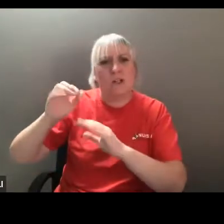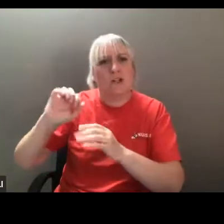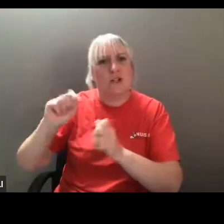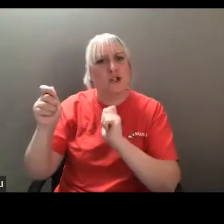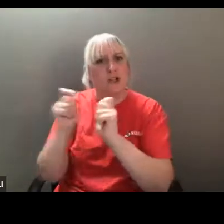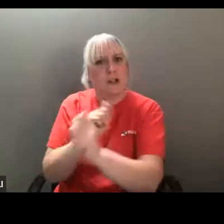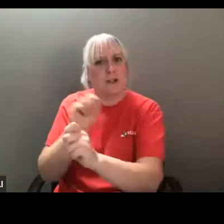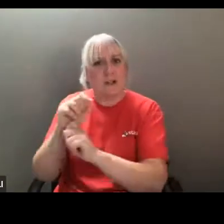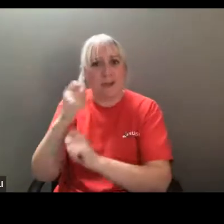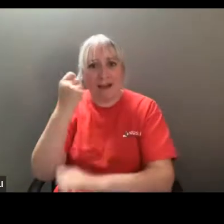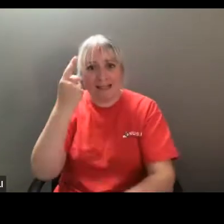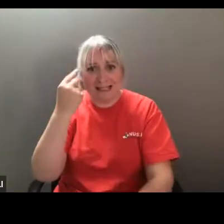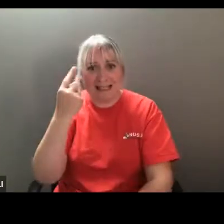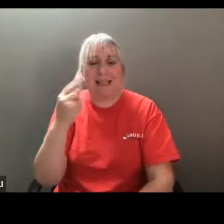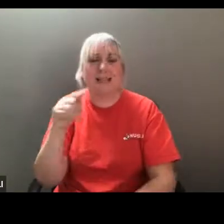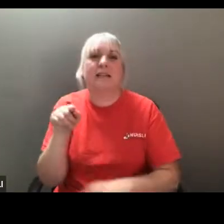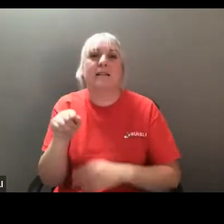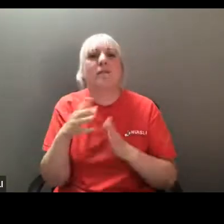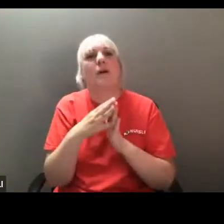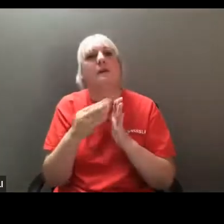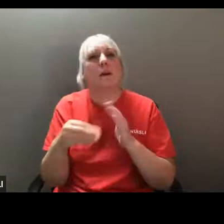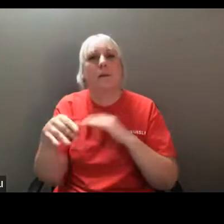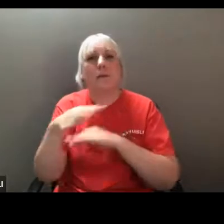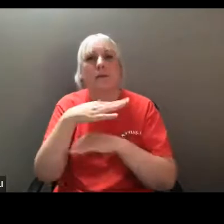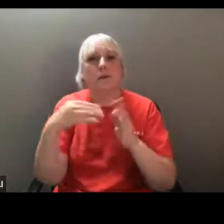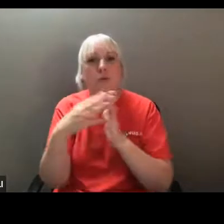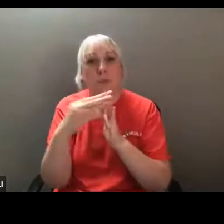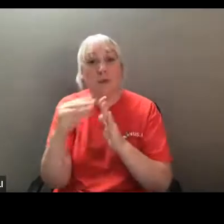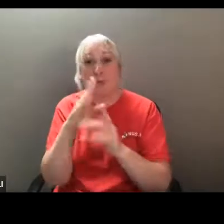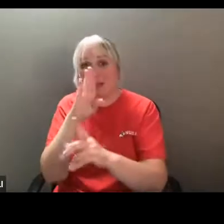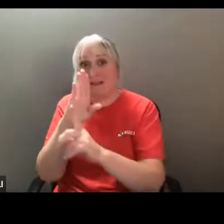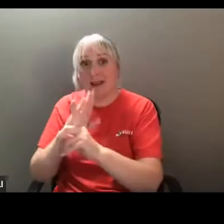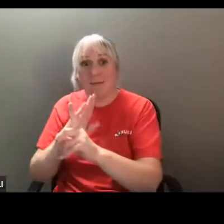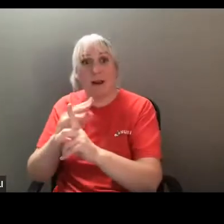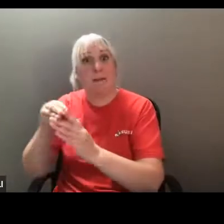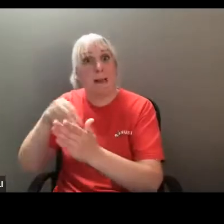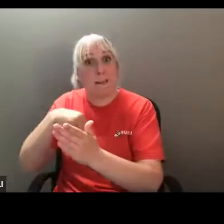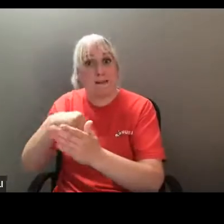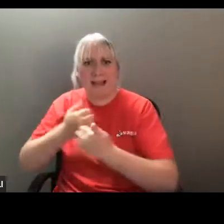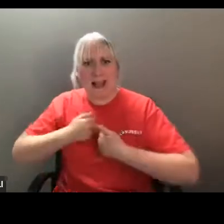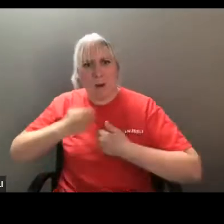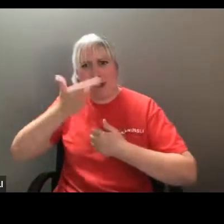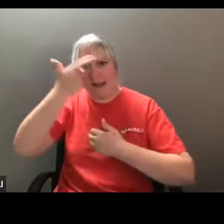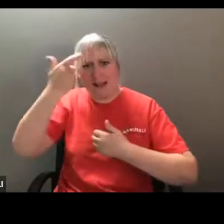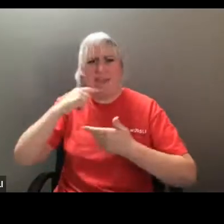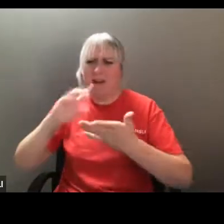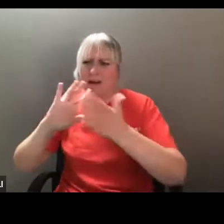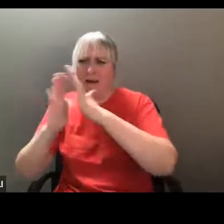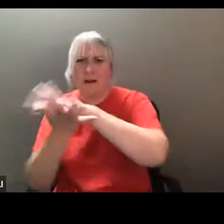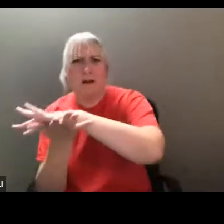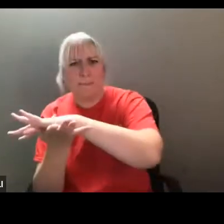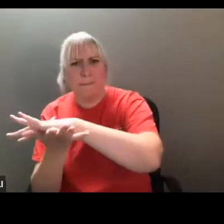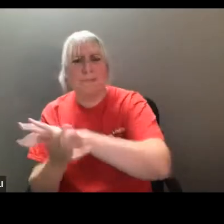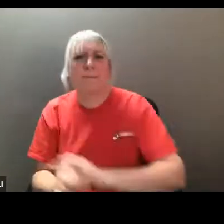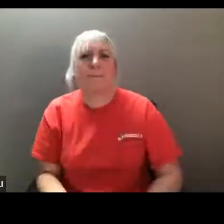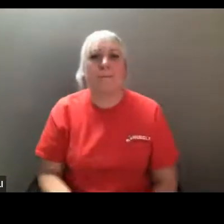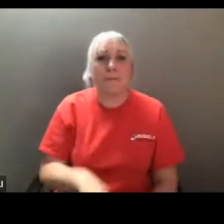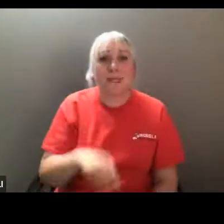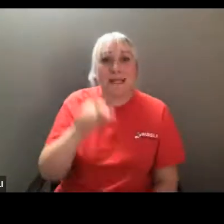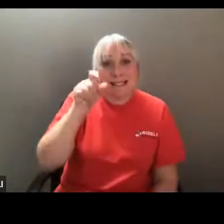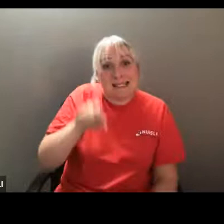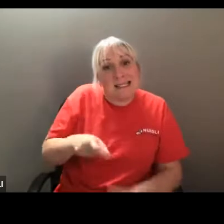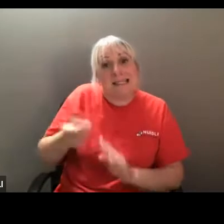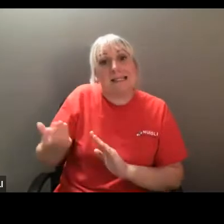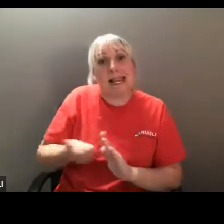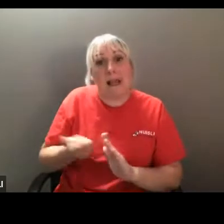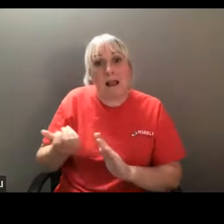i.e. social model and the direct payments. The Citizens Income Trust sees citizens' income as part of